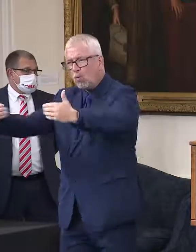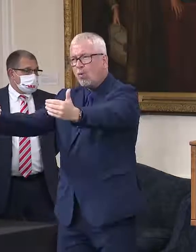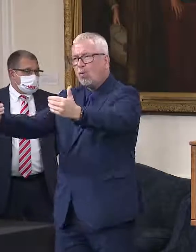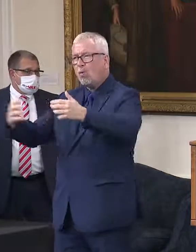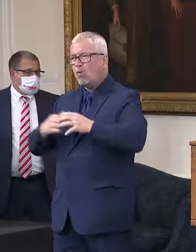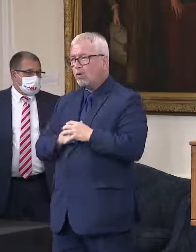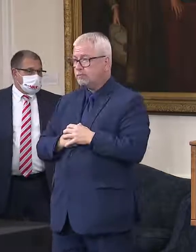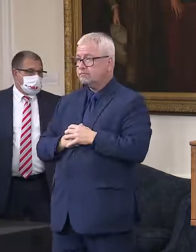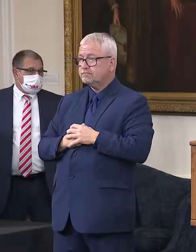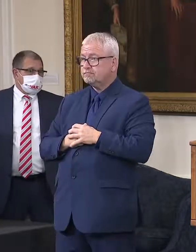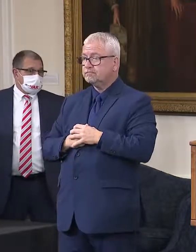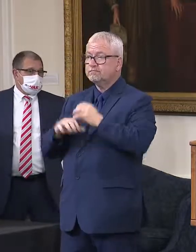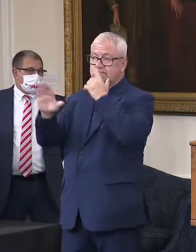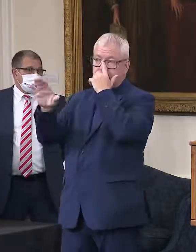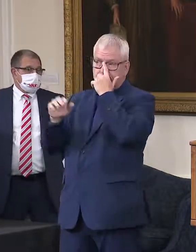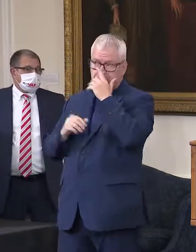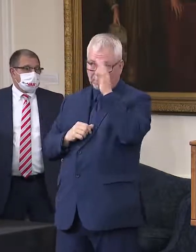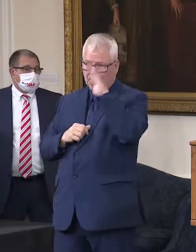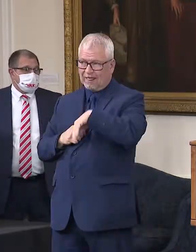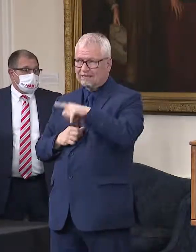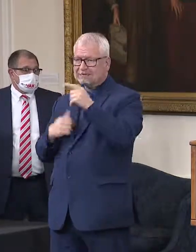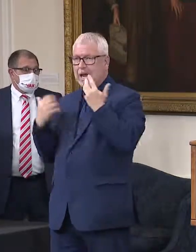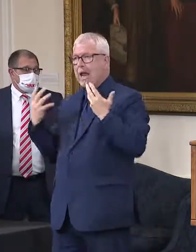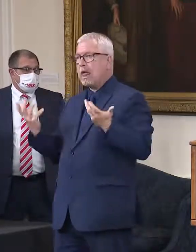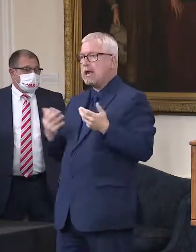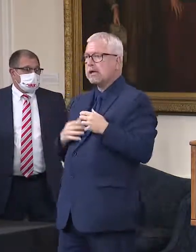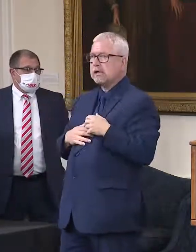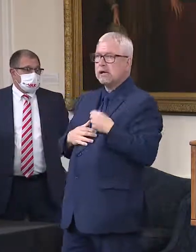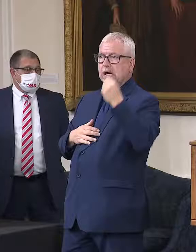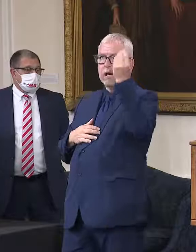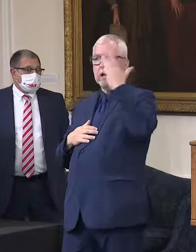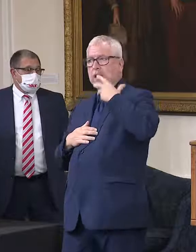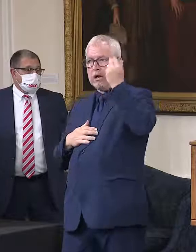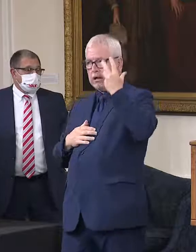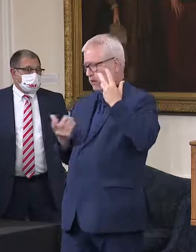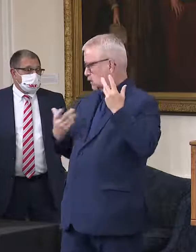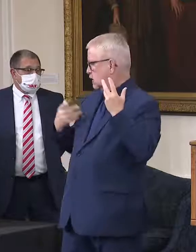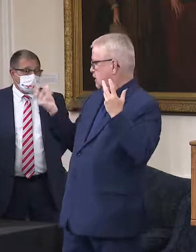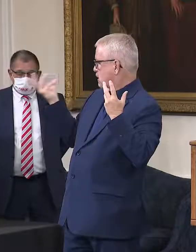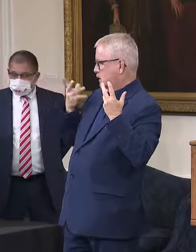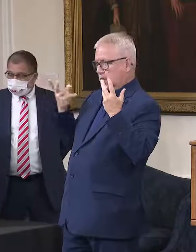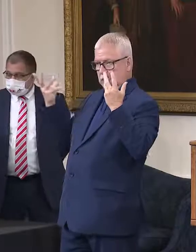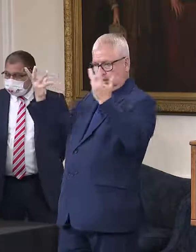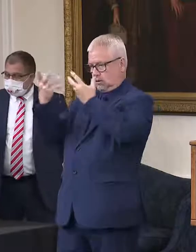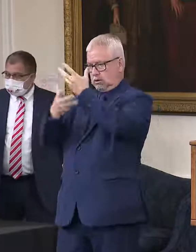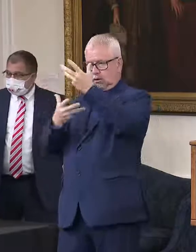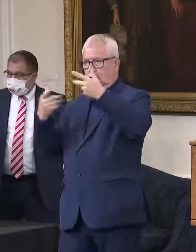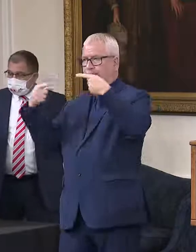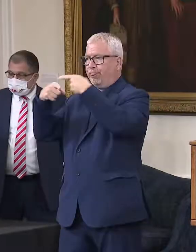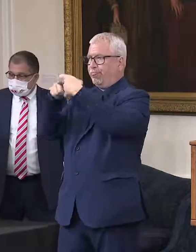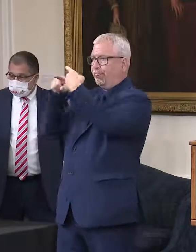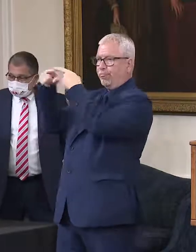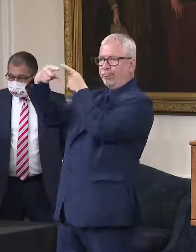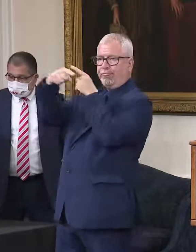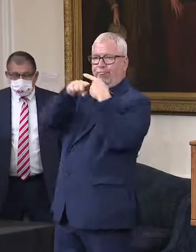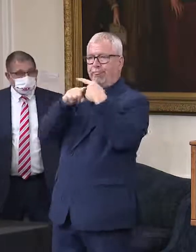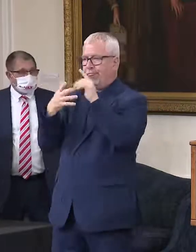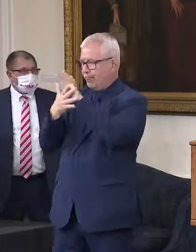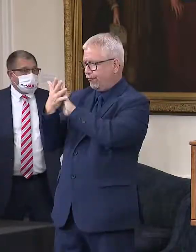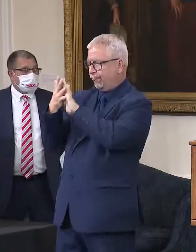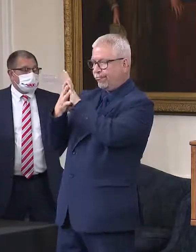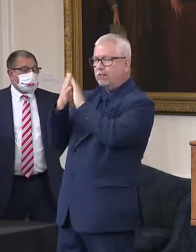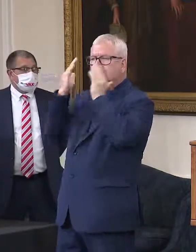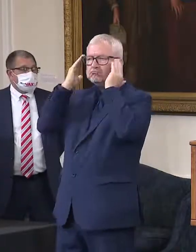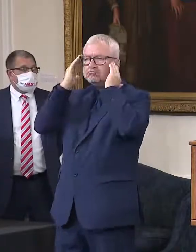of conflicting and confusing guidance from the federal government, so today I want to take just a moment to